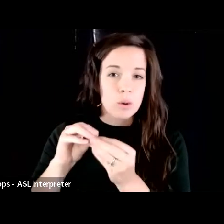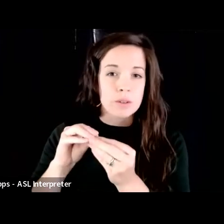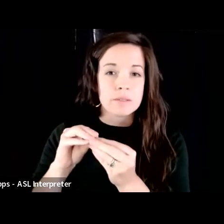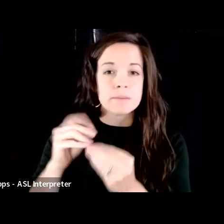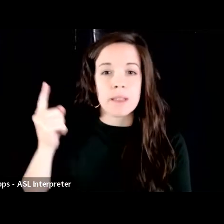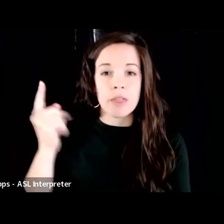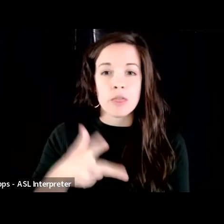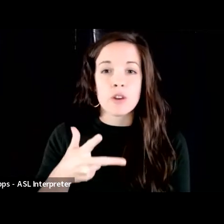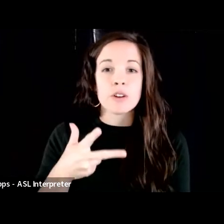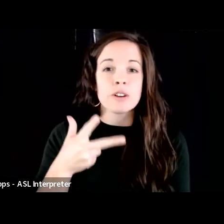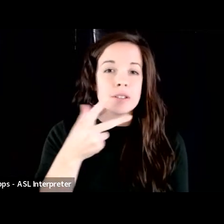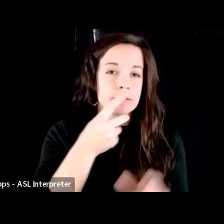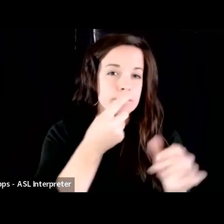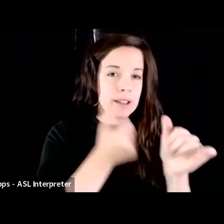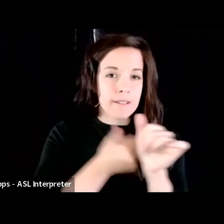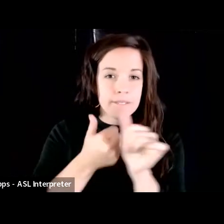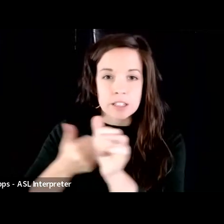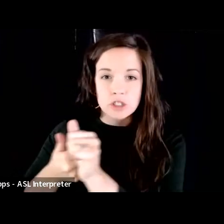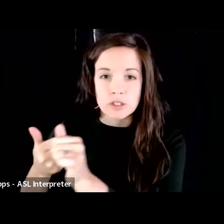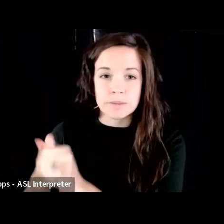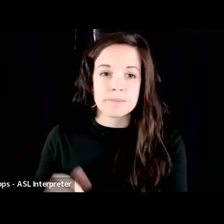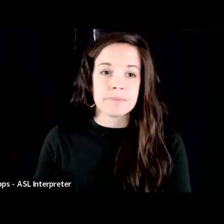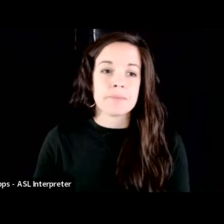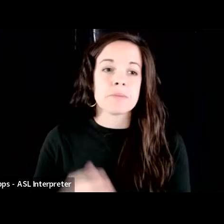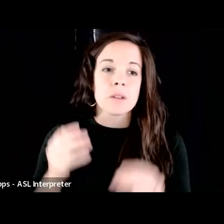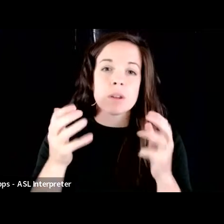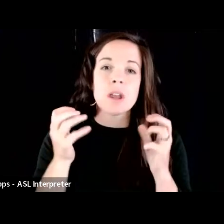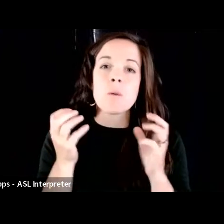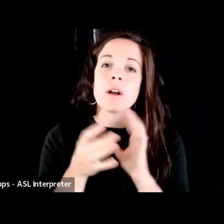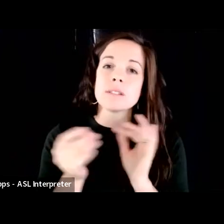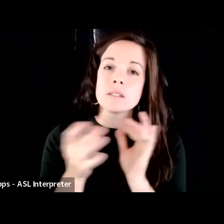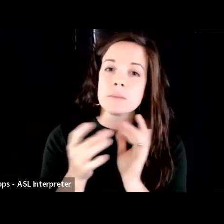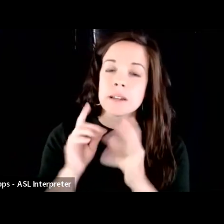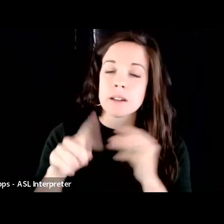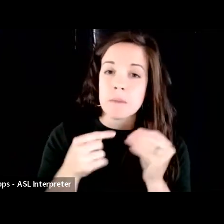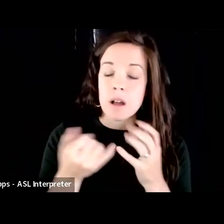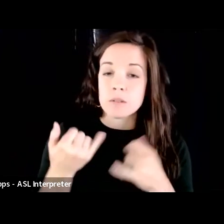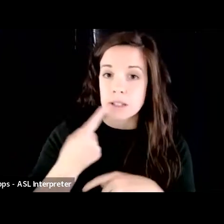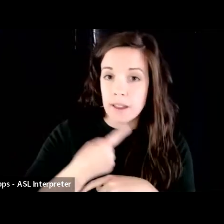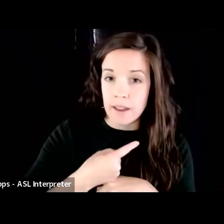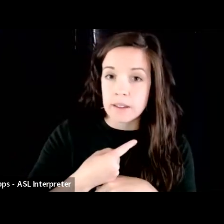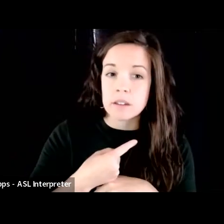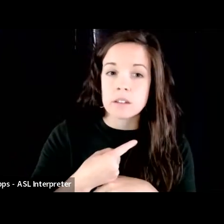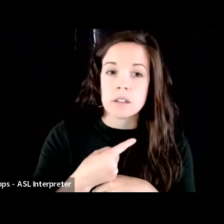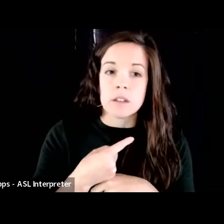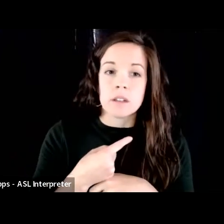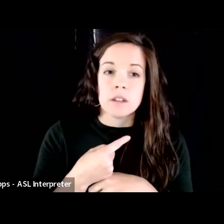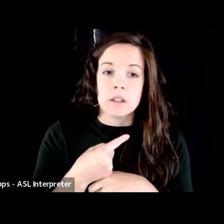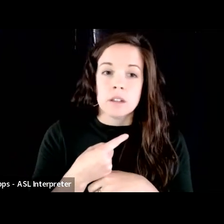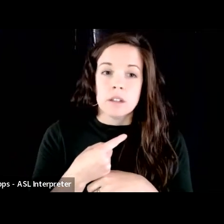each. What I want to speak about today is